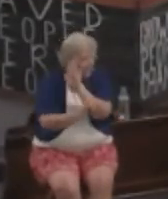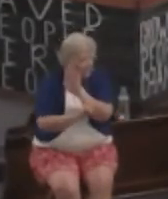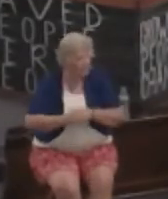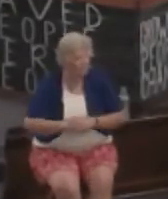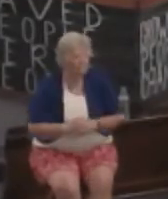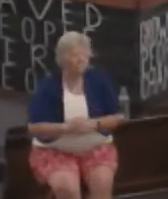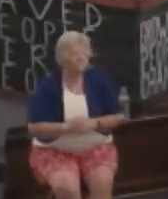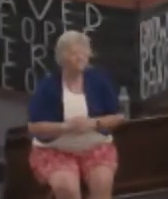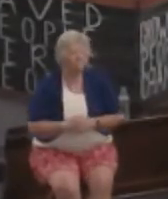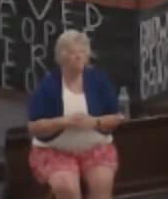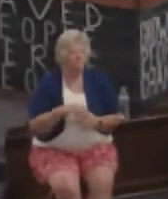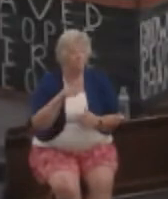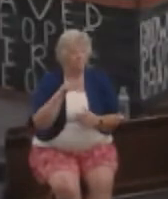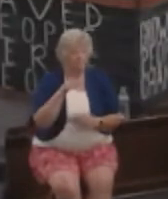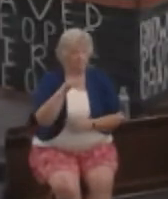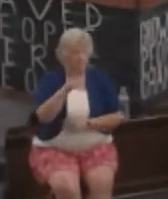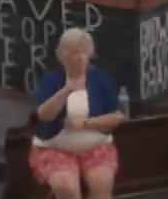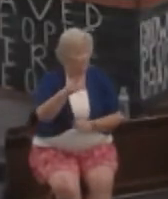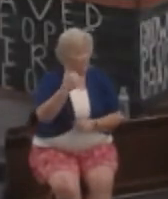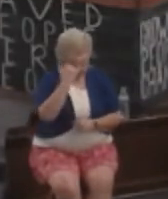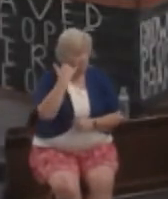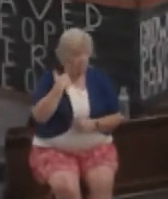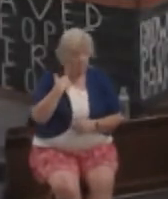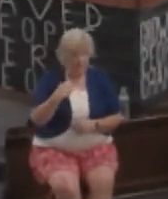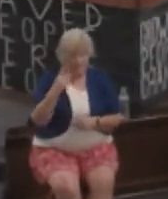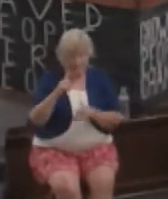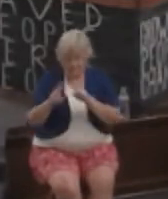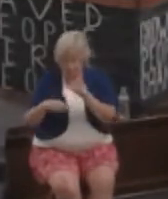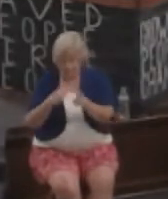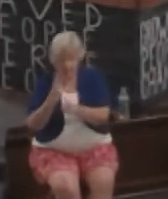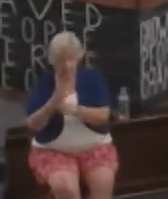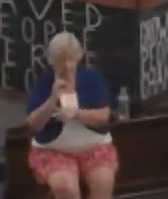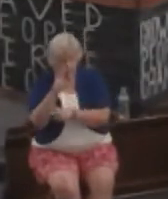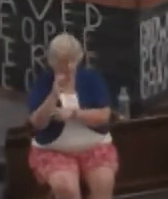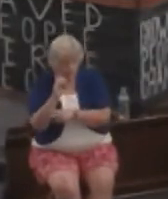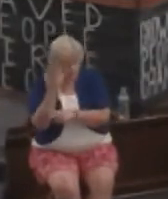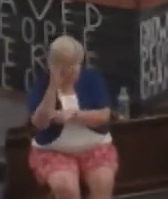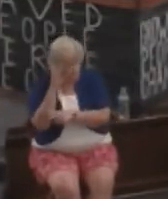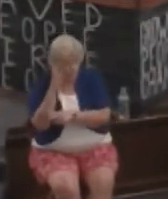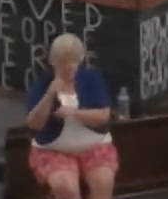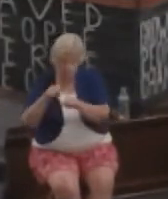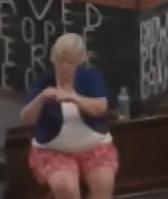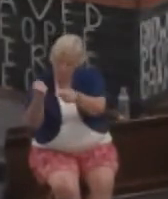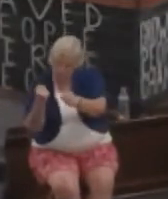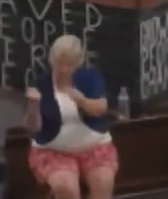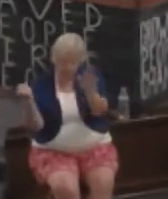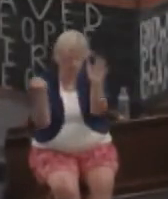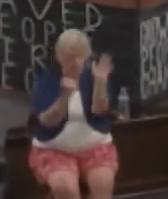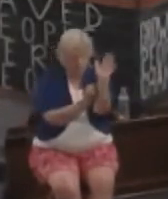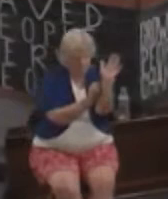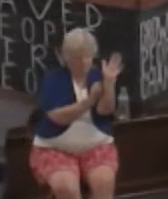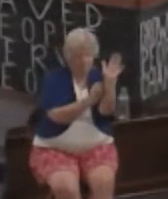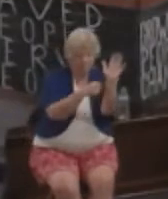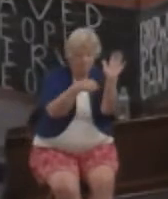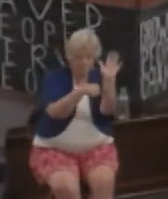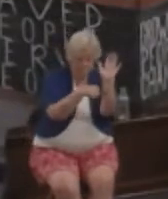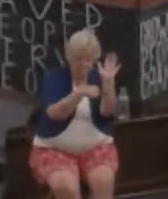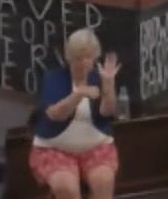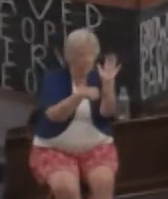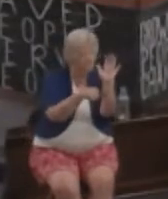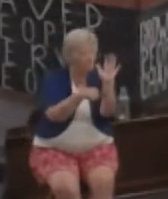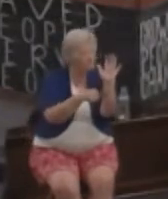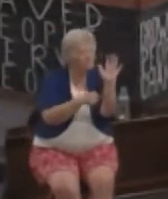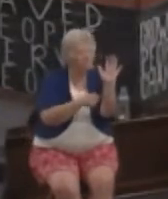you, though a wild olive shoot, have been grafted in among the others and now share in the nourishing sap from the olive root.